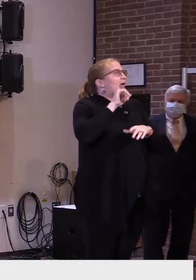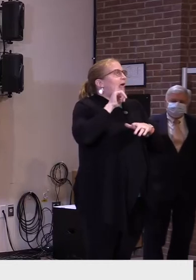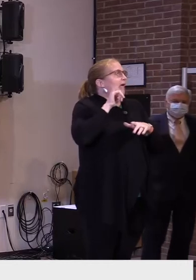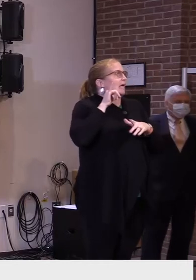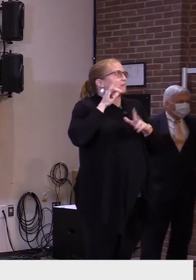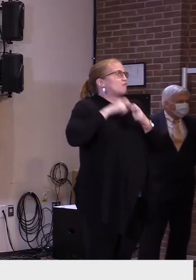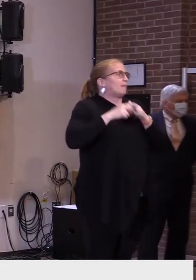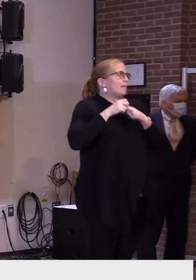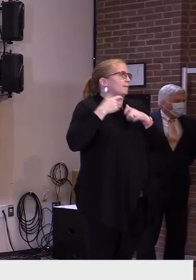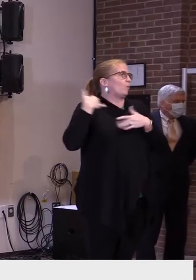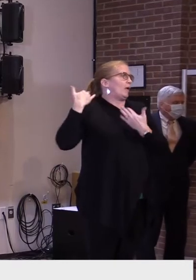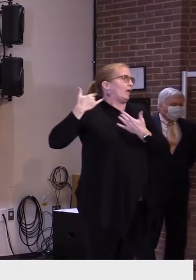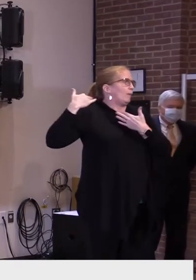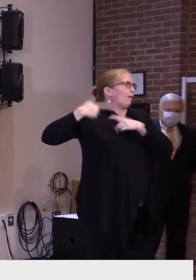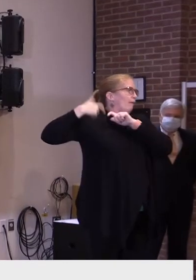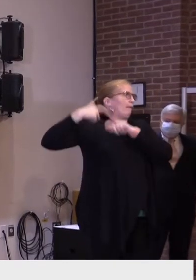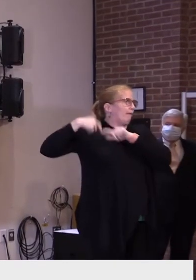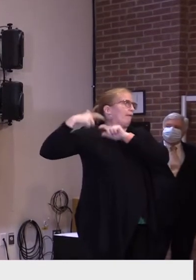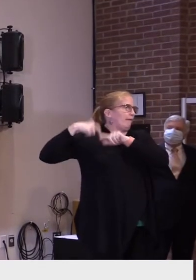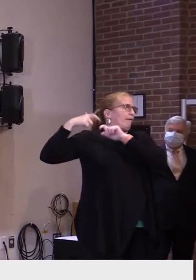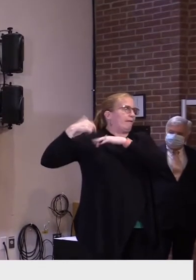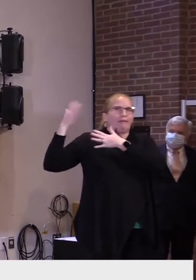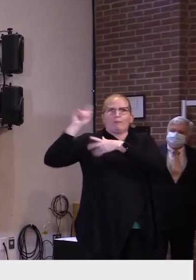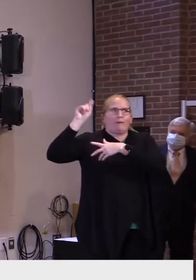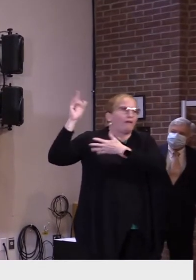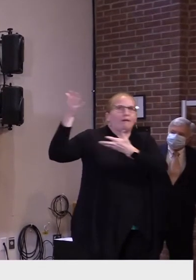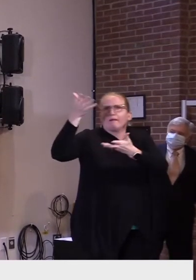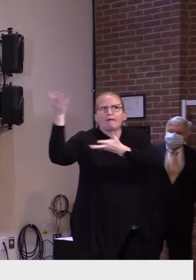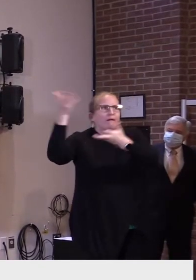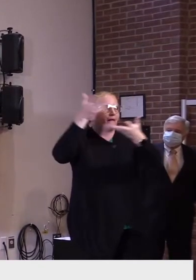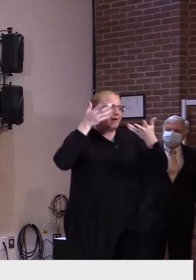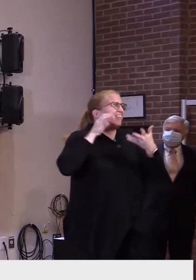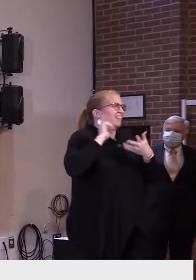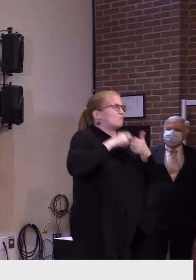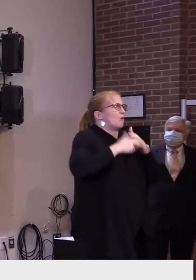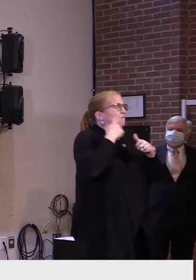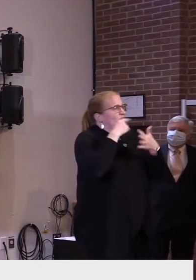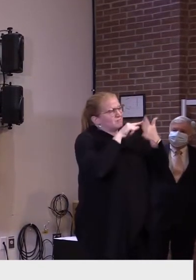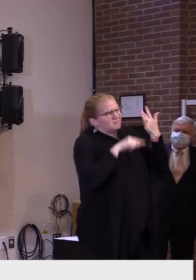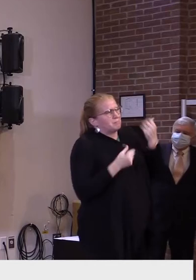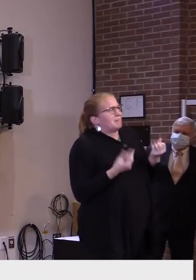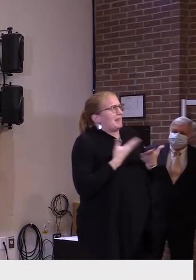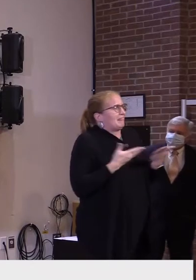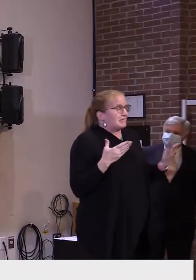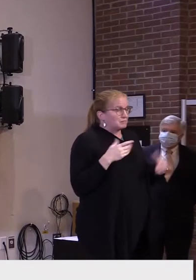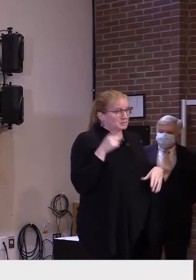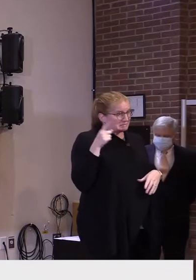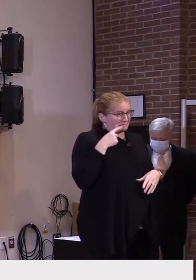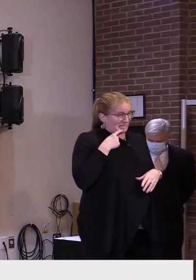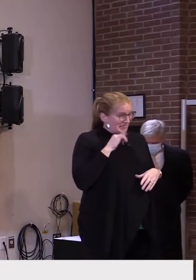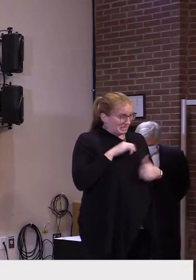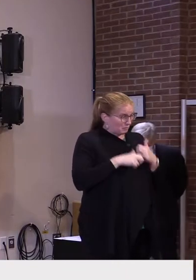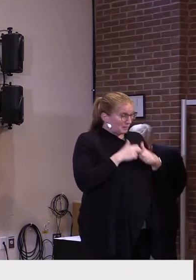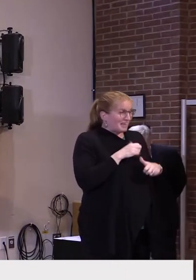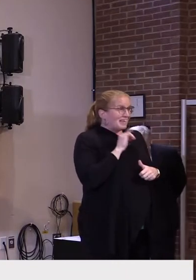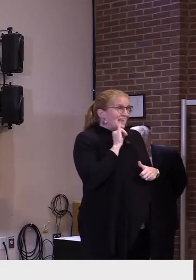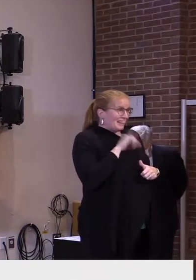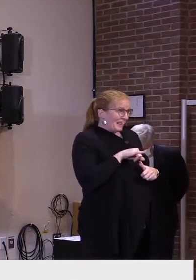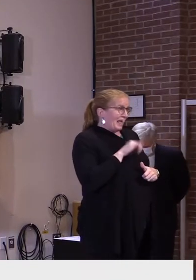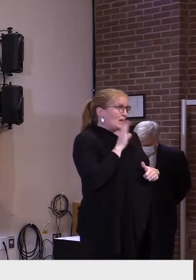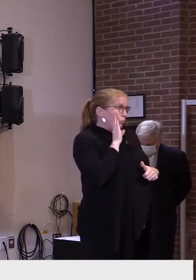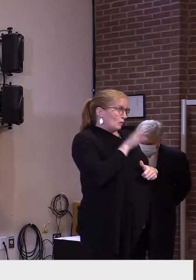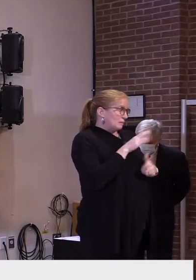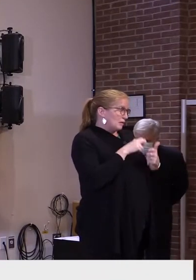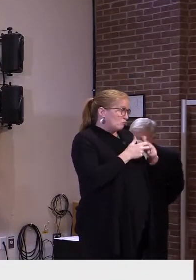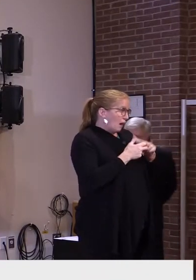that those are going to be a critical part of our response, especially kind of in the long term as we transition to endemic.